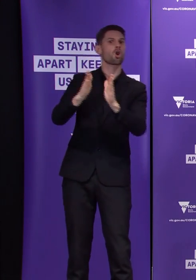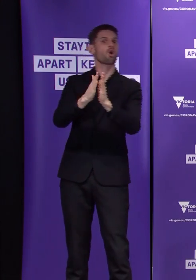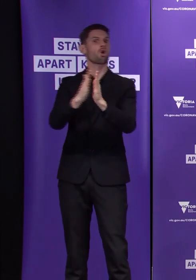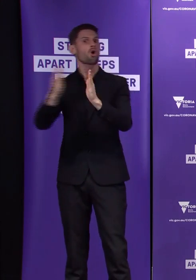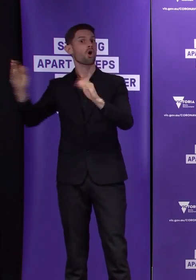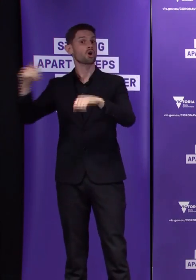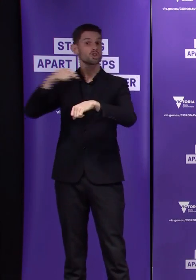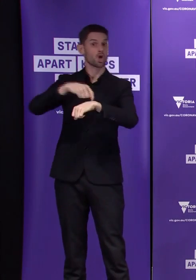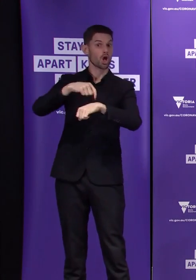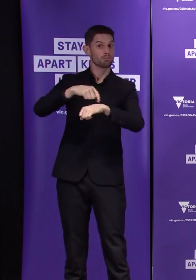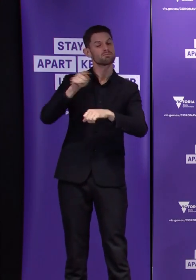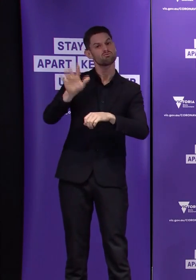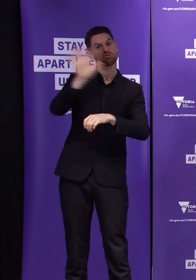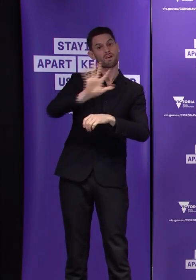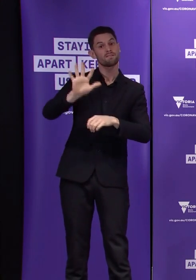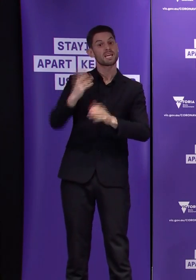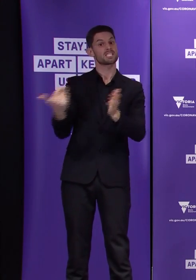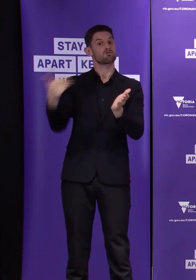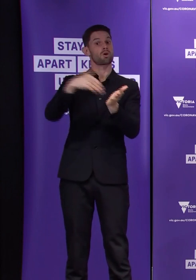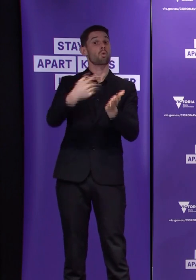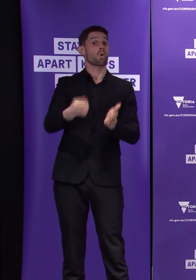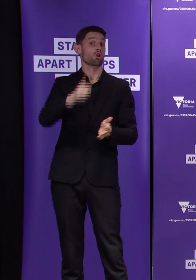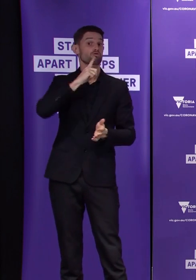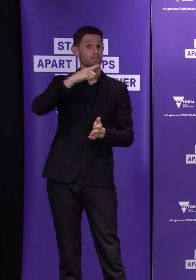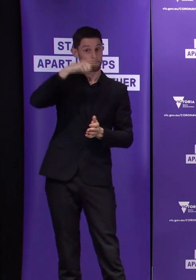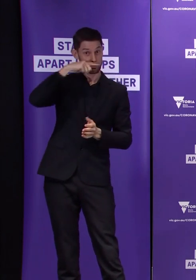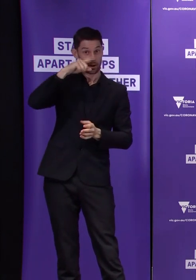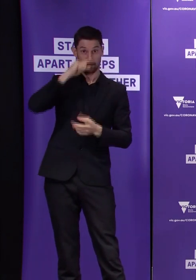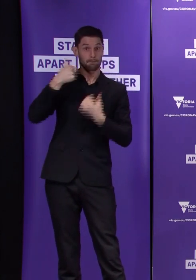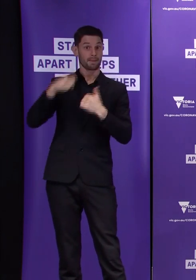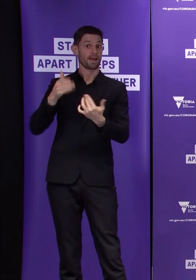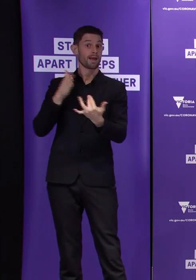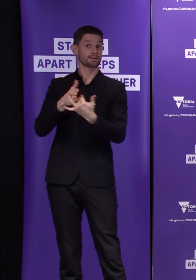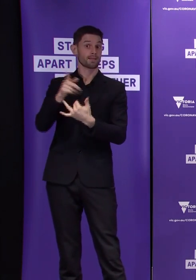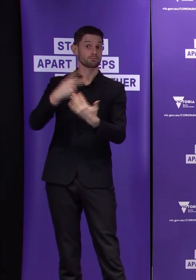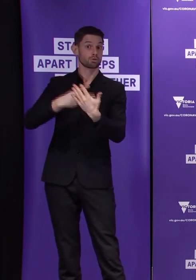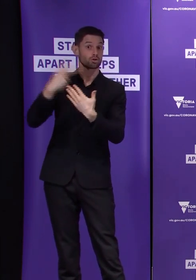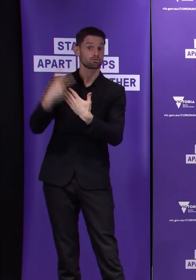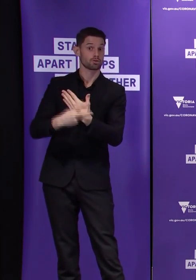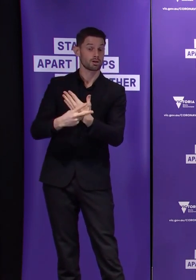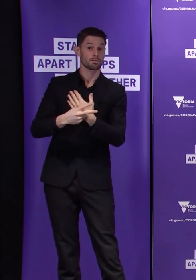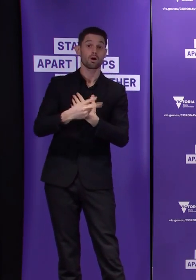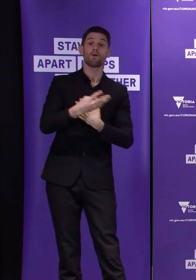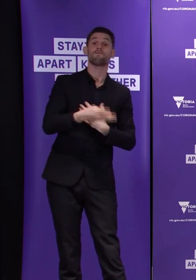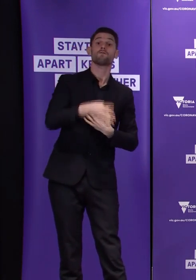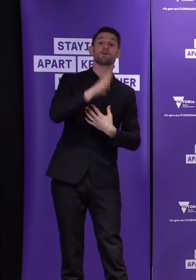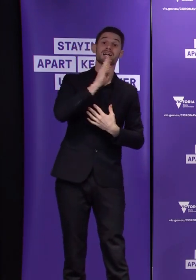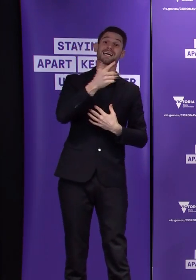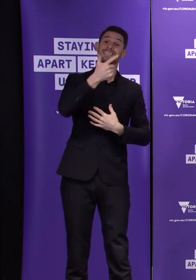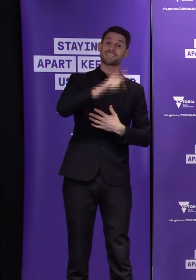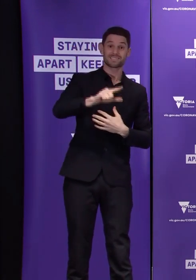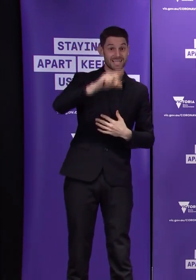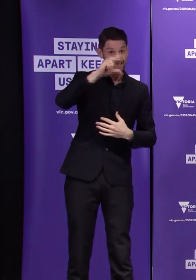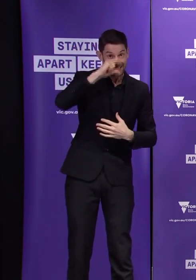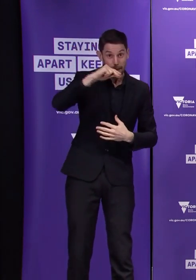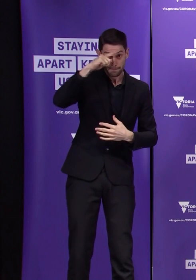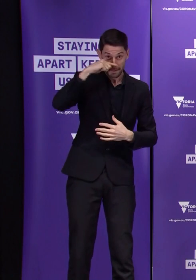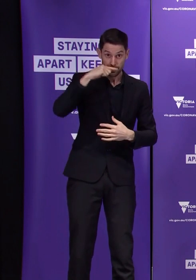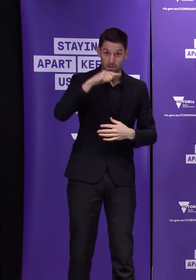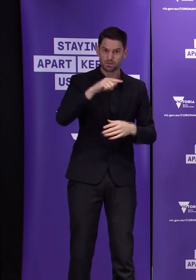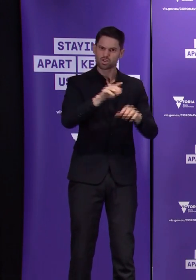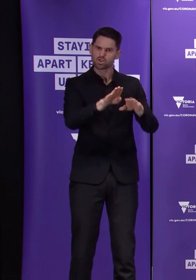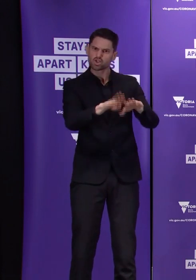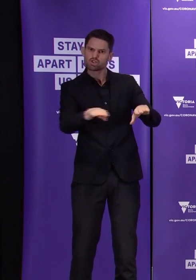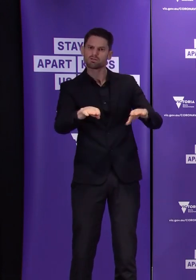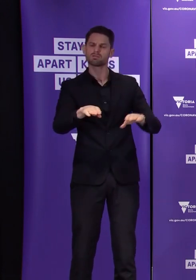will impact about 100 people, and there will be around about 470 young people who are using violence in the home,